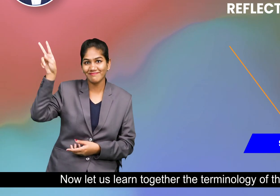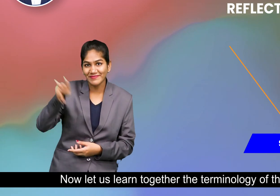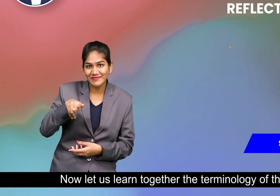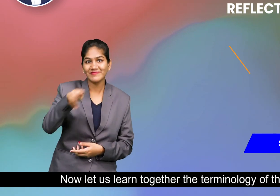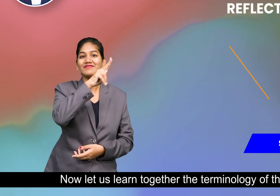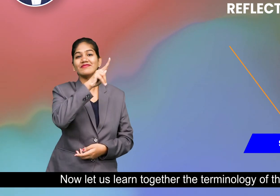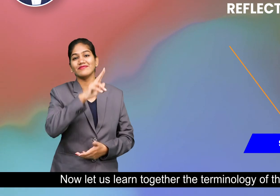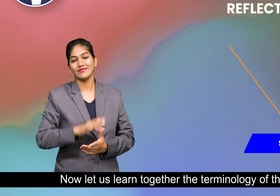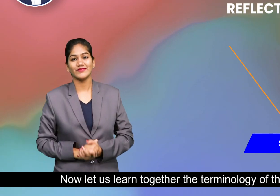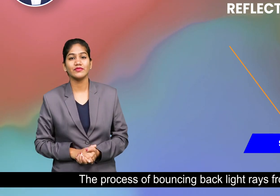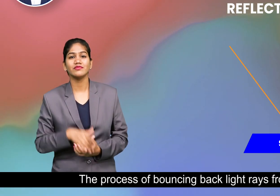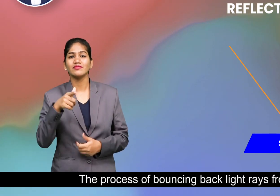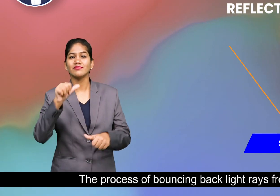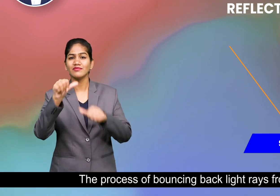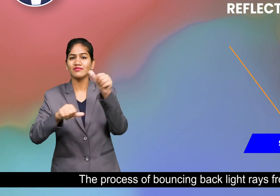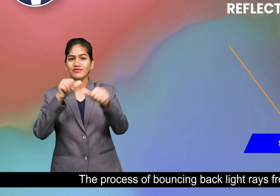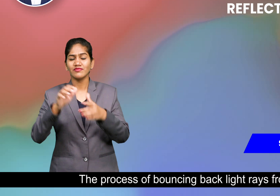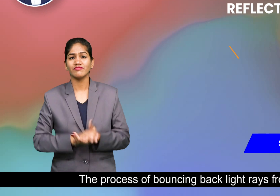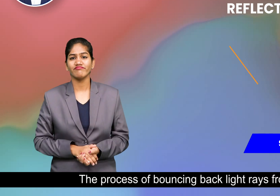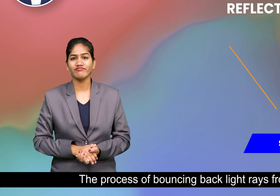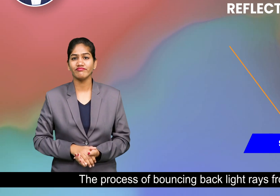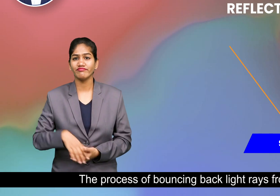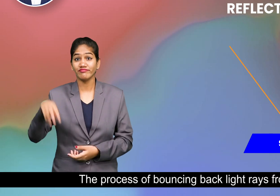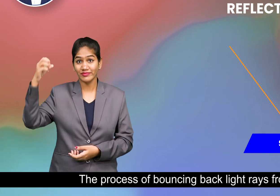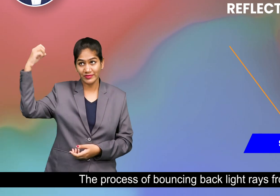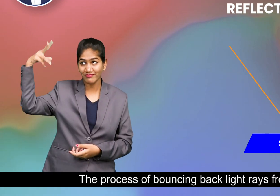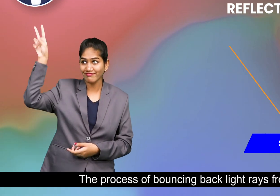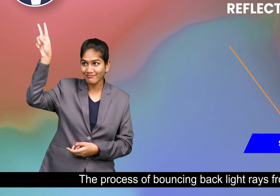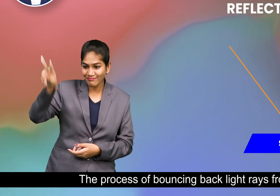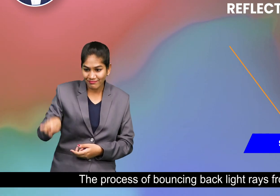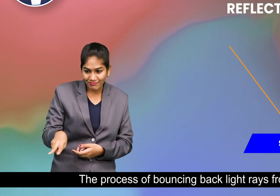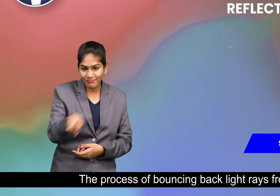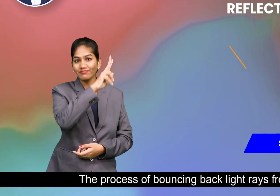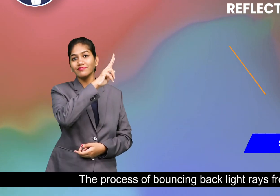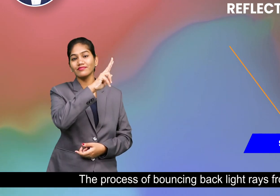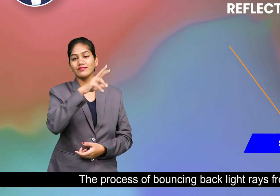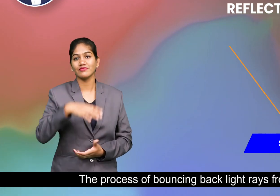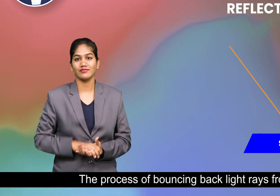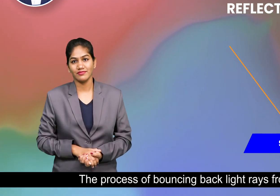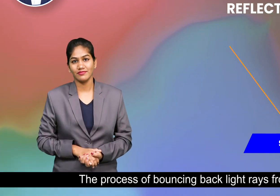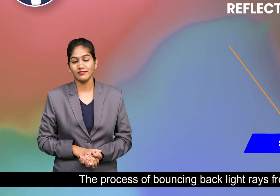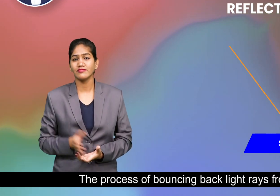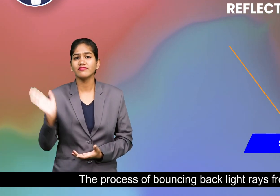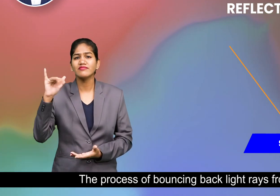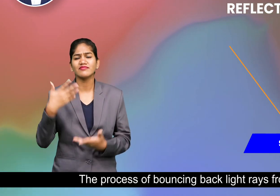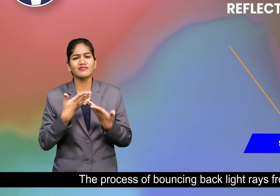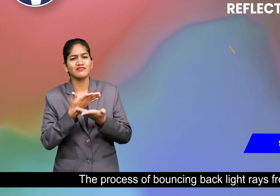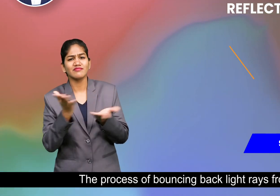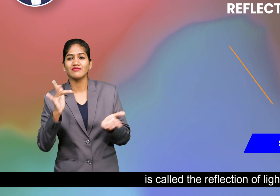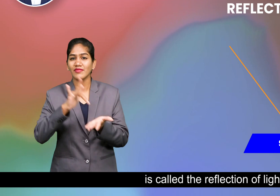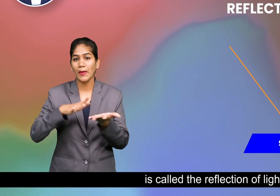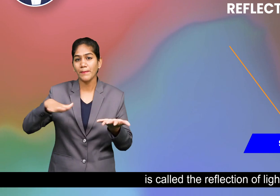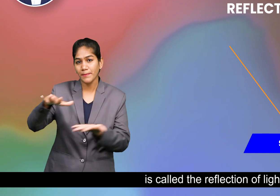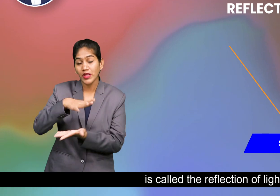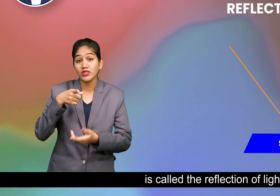light. The process of bouncing back light rays from any